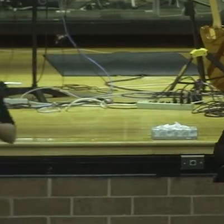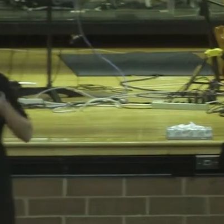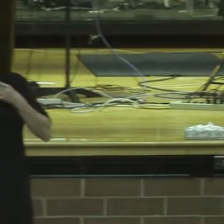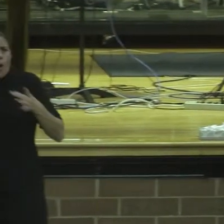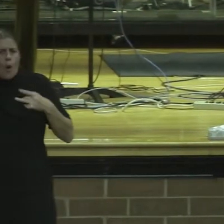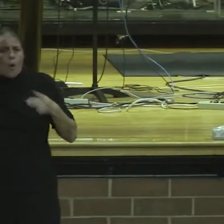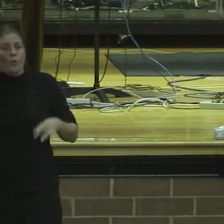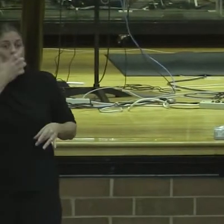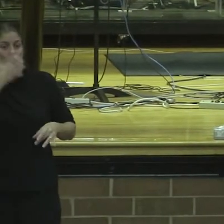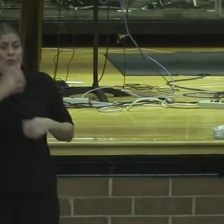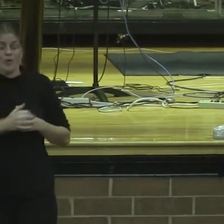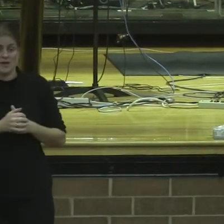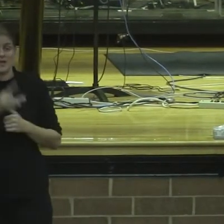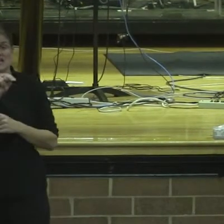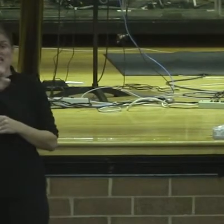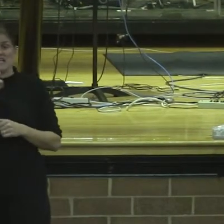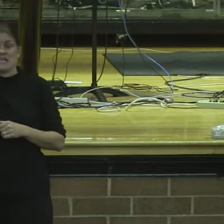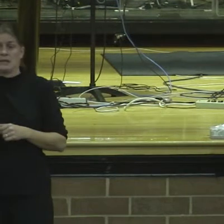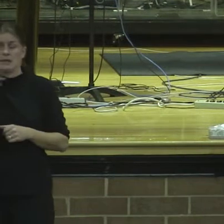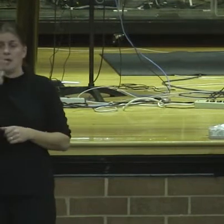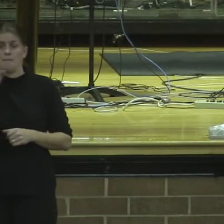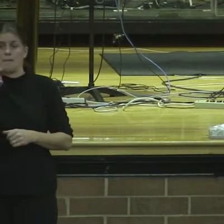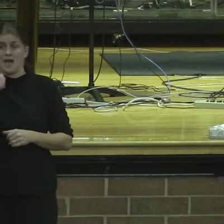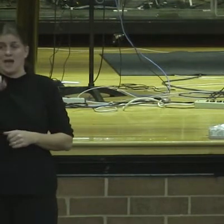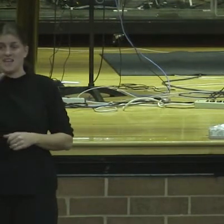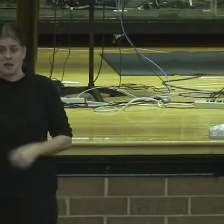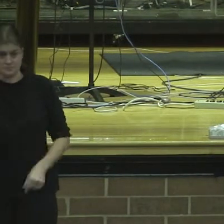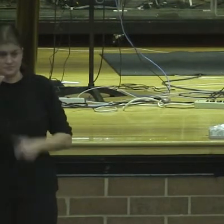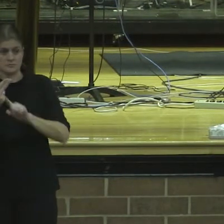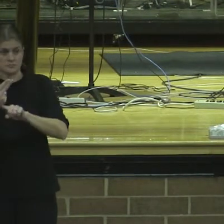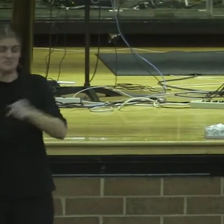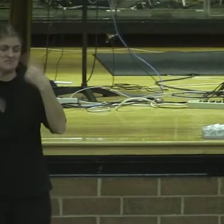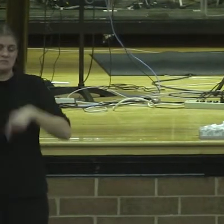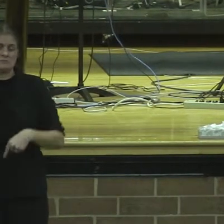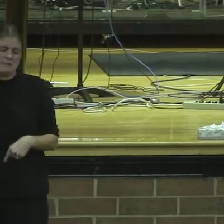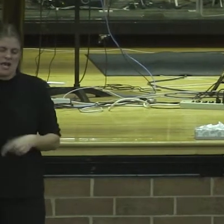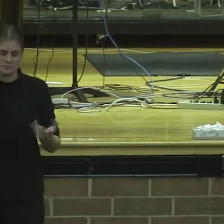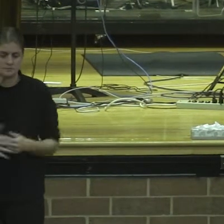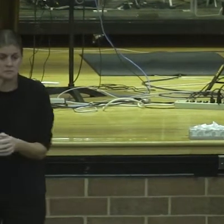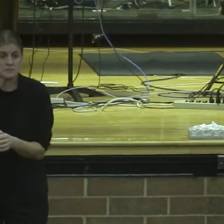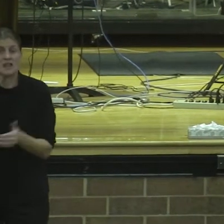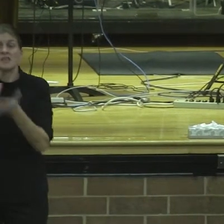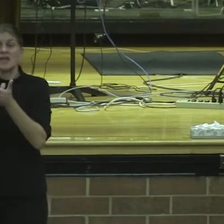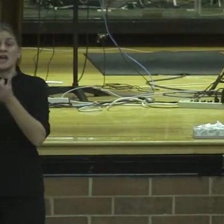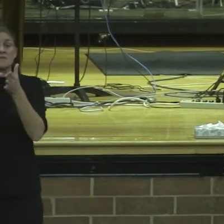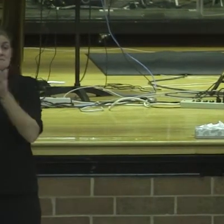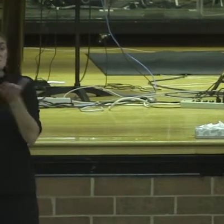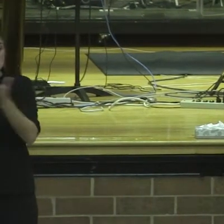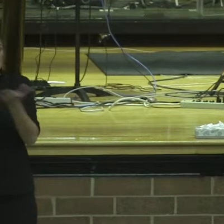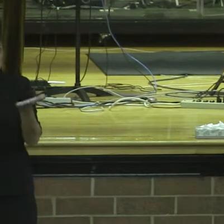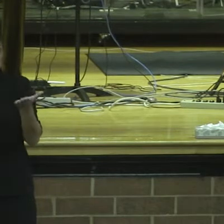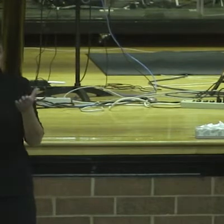that. And I think the other thing that really pulls me with Nehemiah is it really hits home for me. I grew up and I went to school for